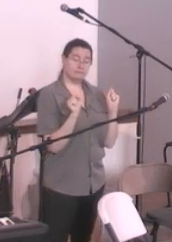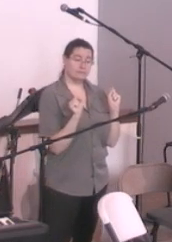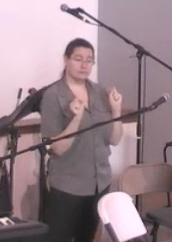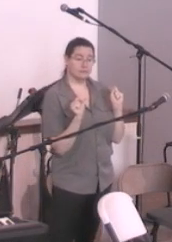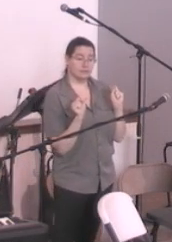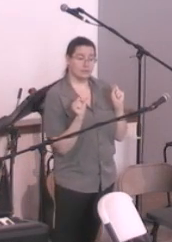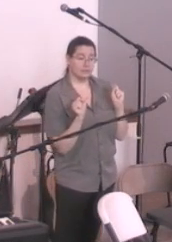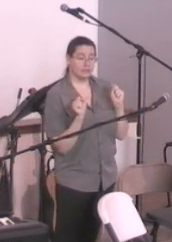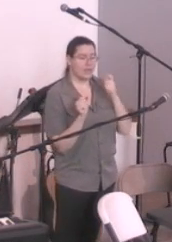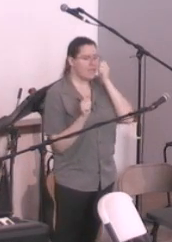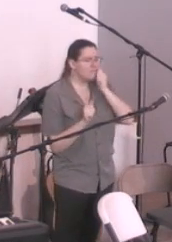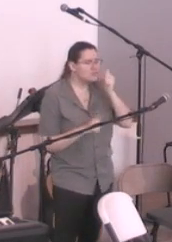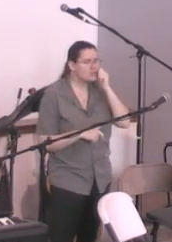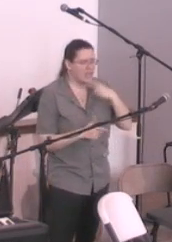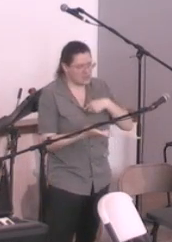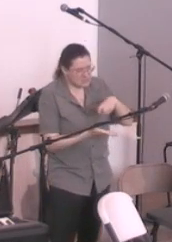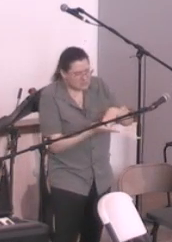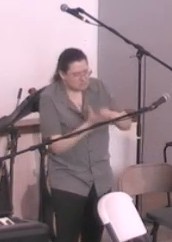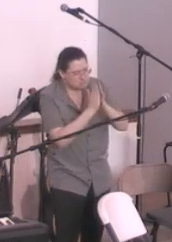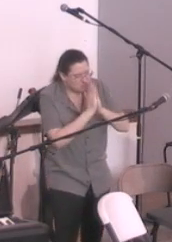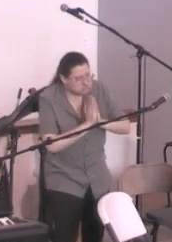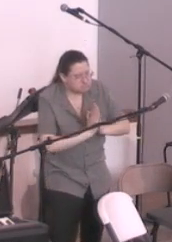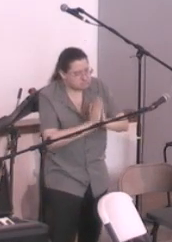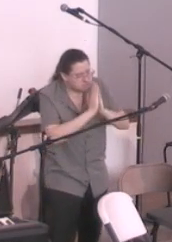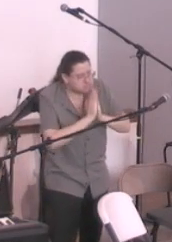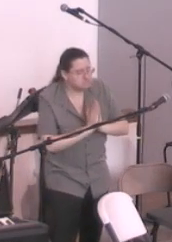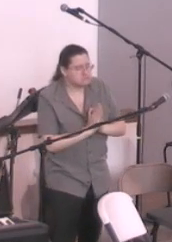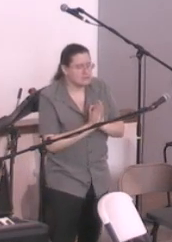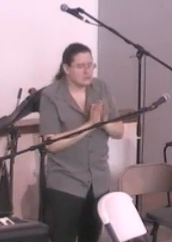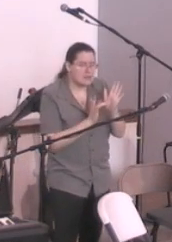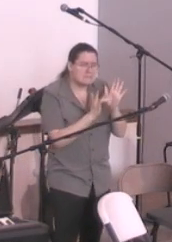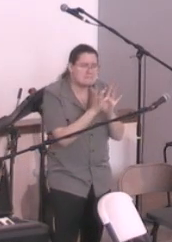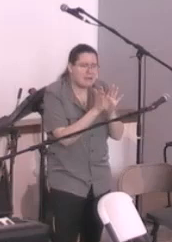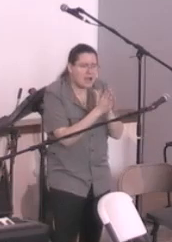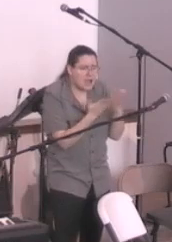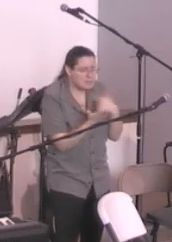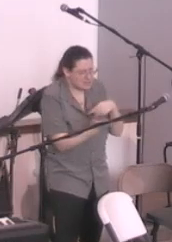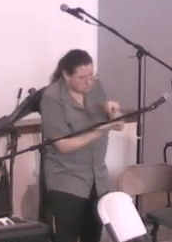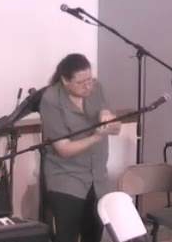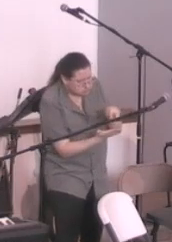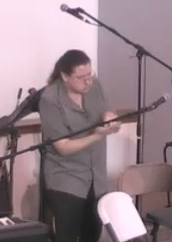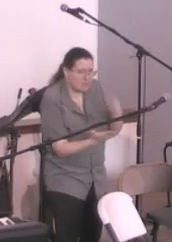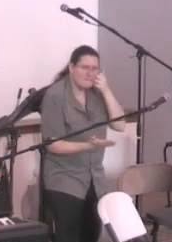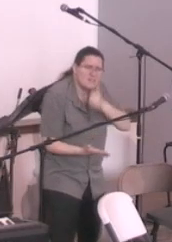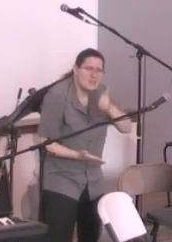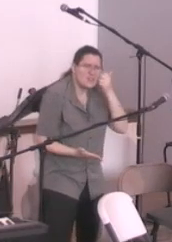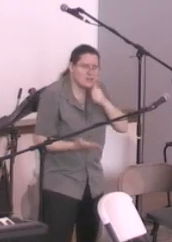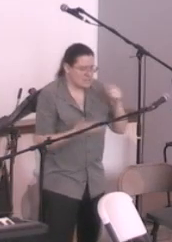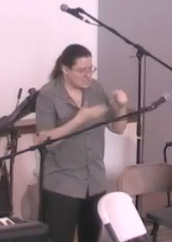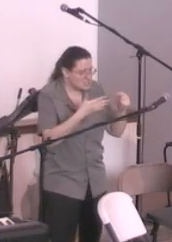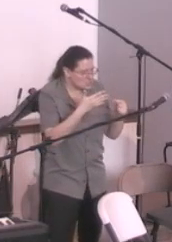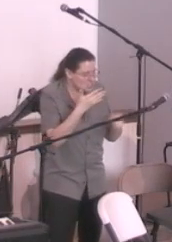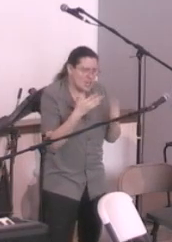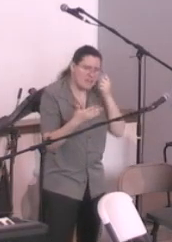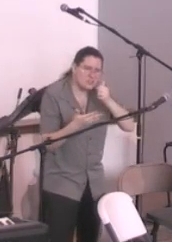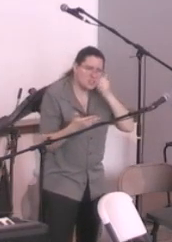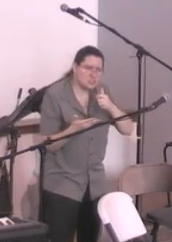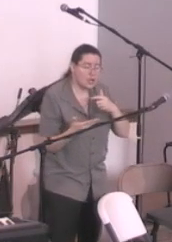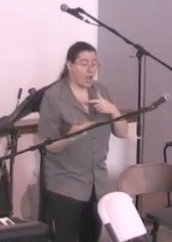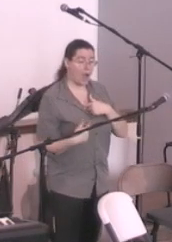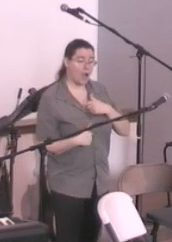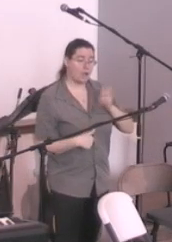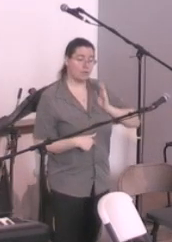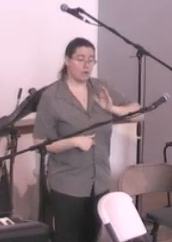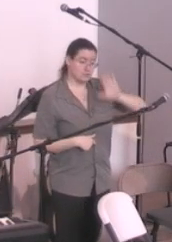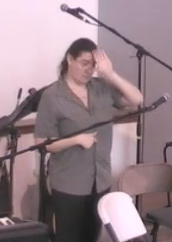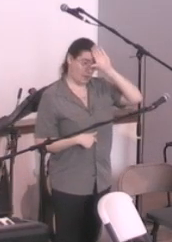I was praying every day, I was reading my Bible every day, I was doing this thing every day, and I was a fireman, so I worked